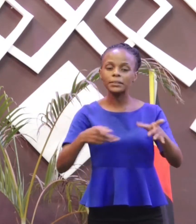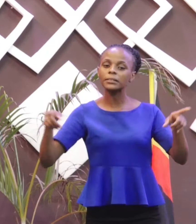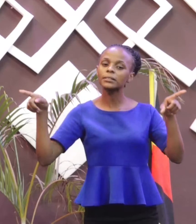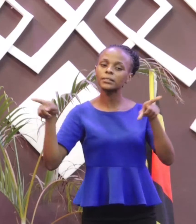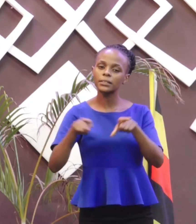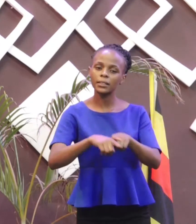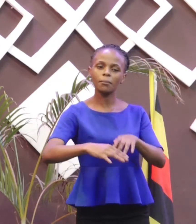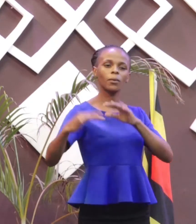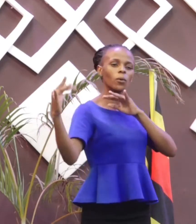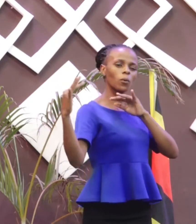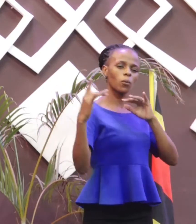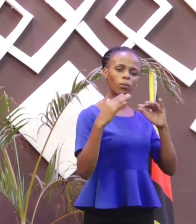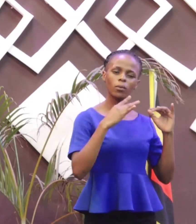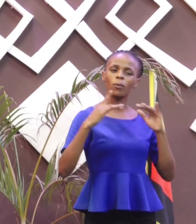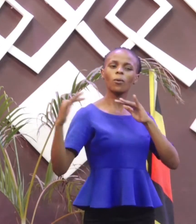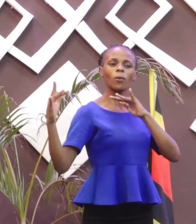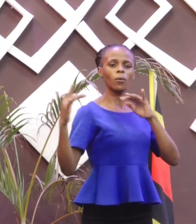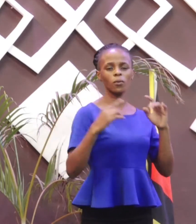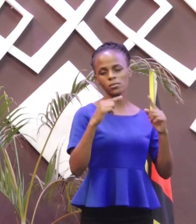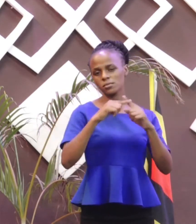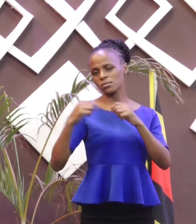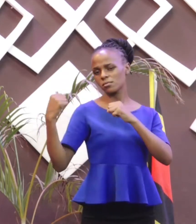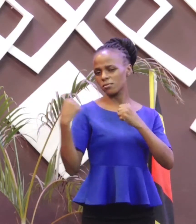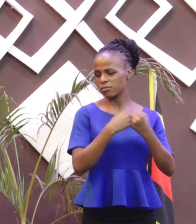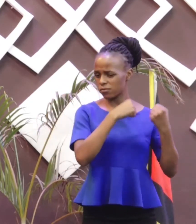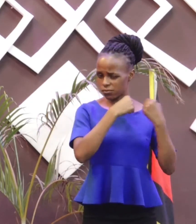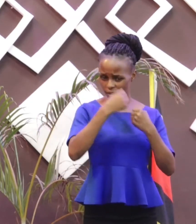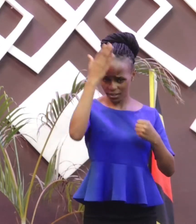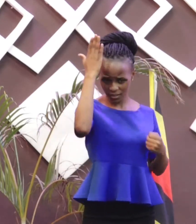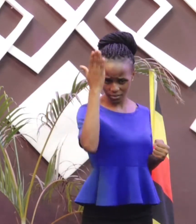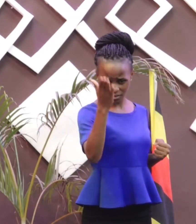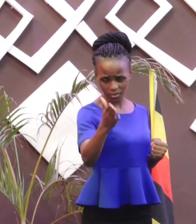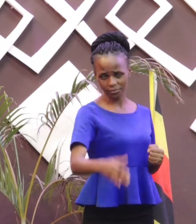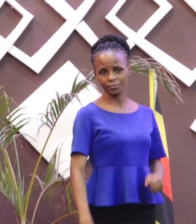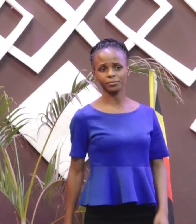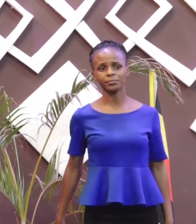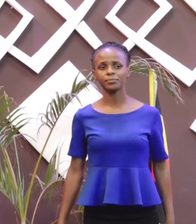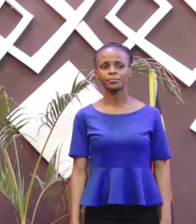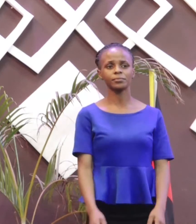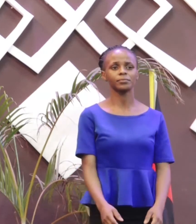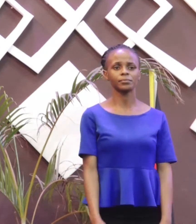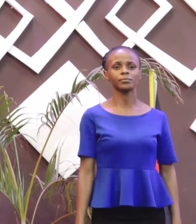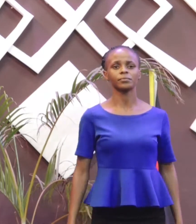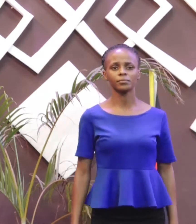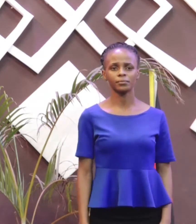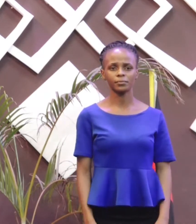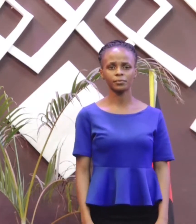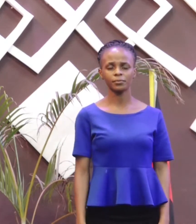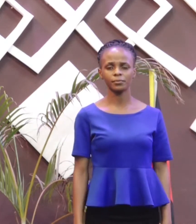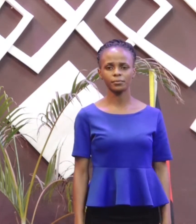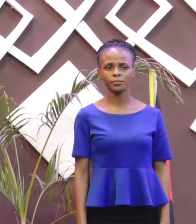to fight. Baliko amafuta agawamba, ekitegeeza nti waliwo entalo ezirina